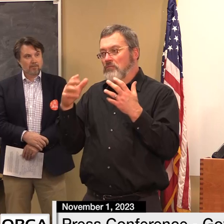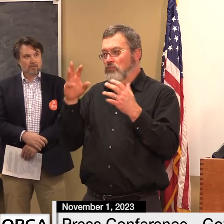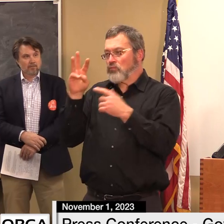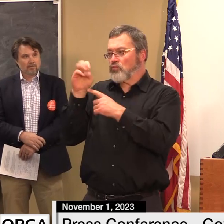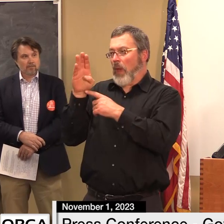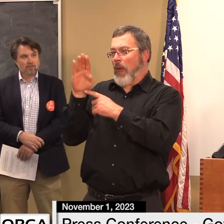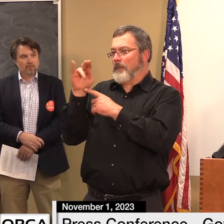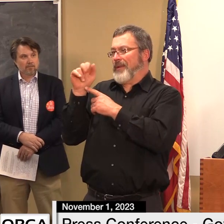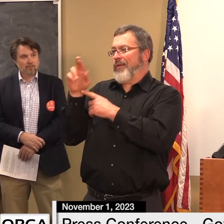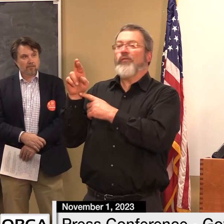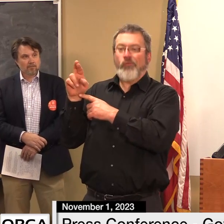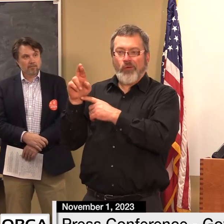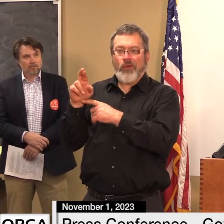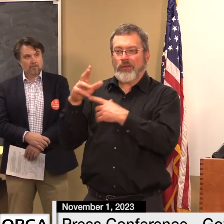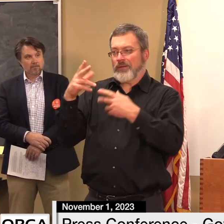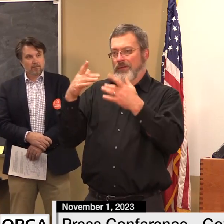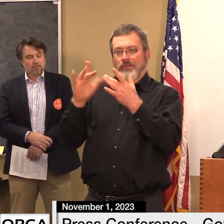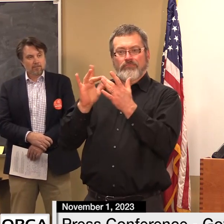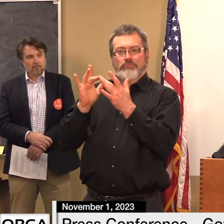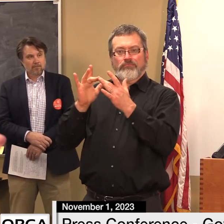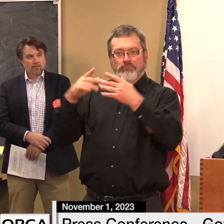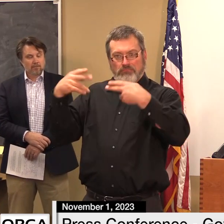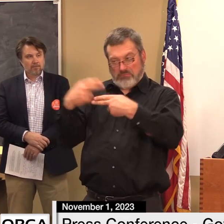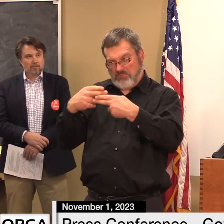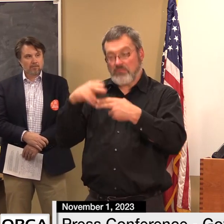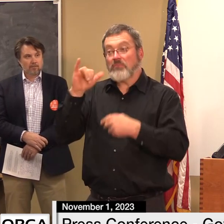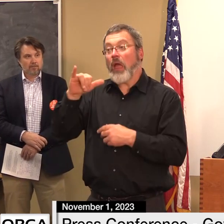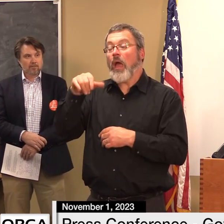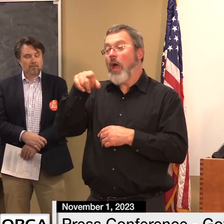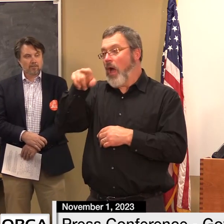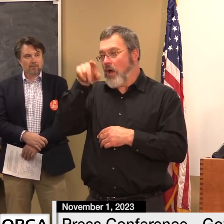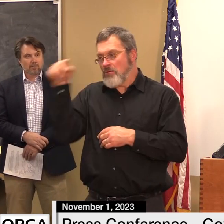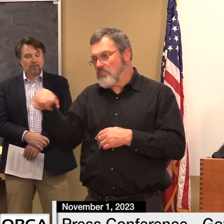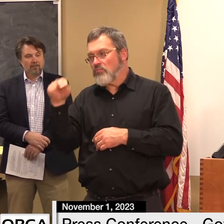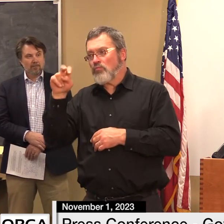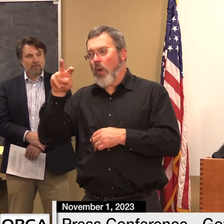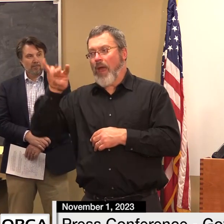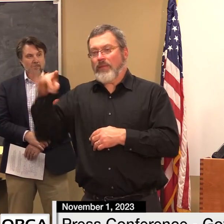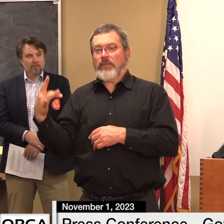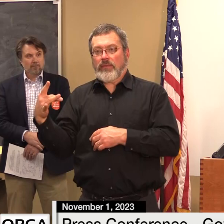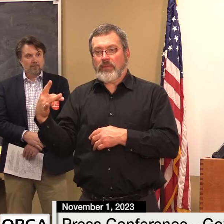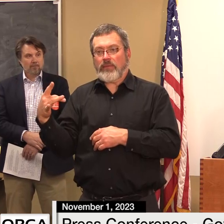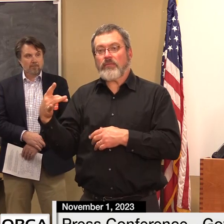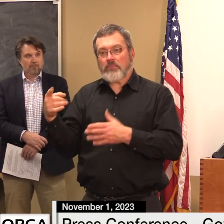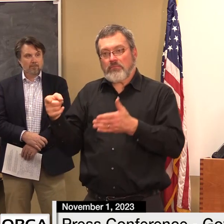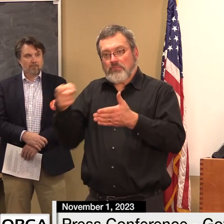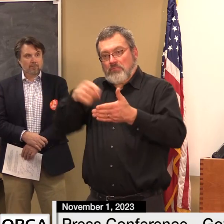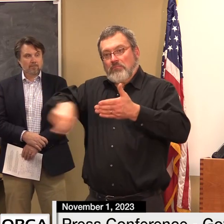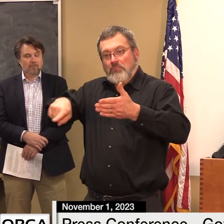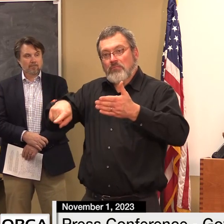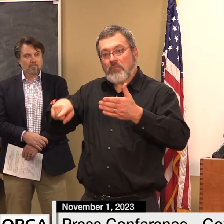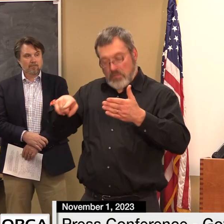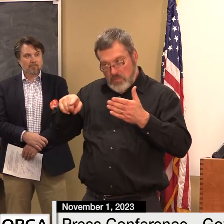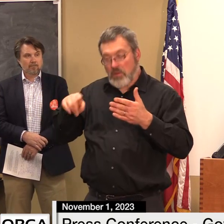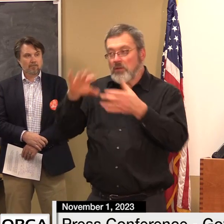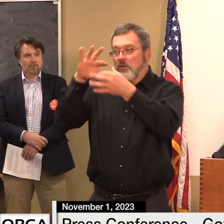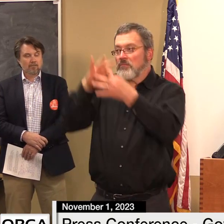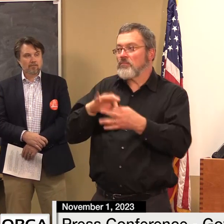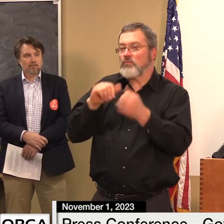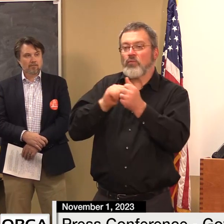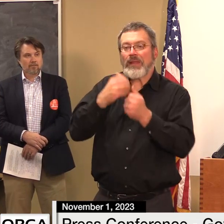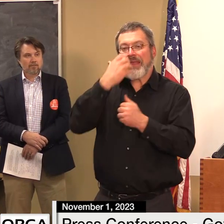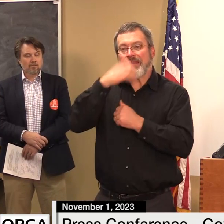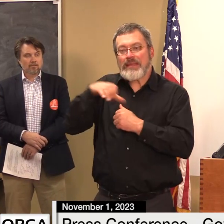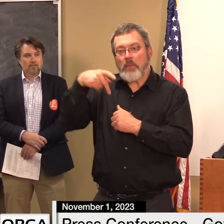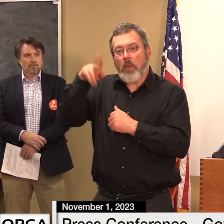one coming up on November 8th, which is Heat Pumps 101. Those tend to be very popular. People are interested in the new technology and